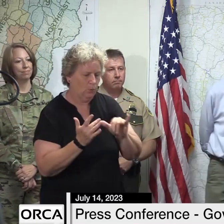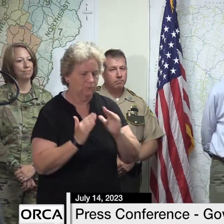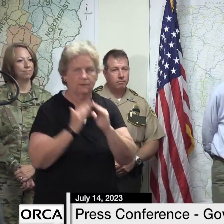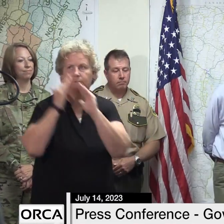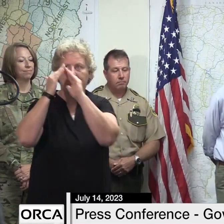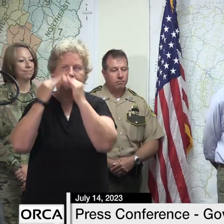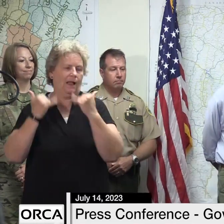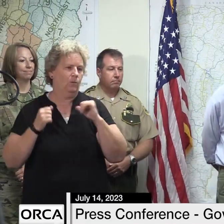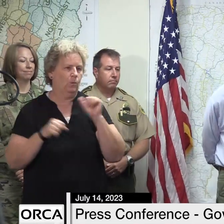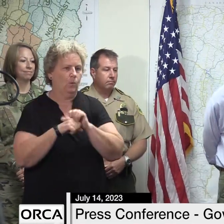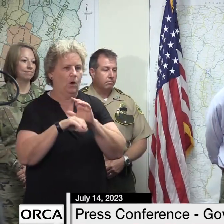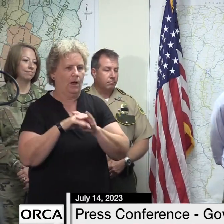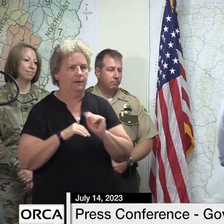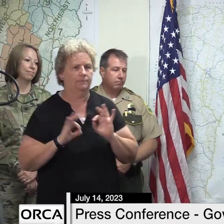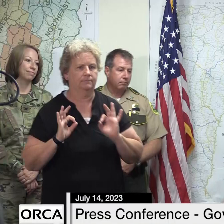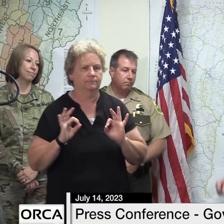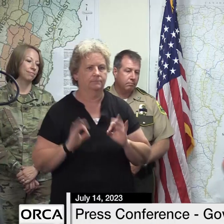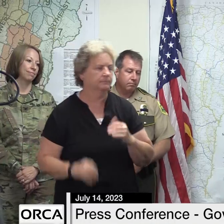Thank you.